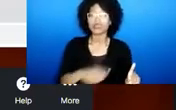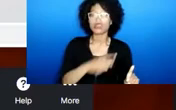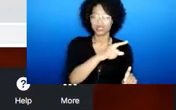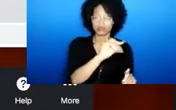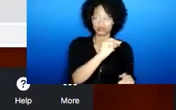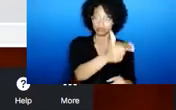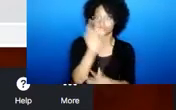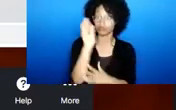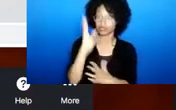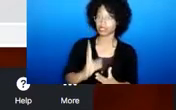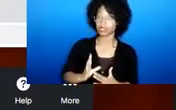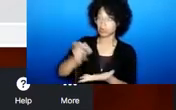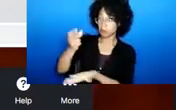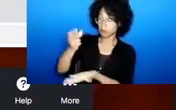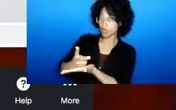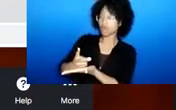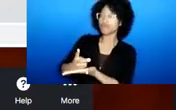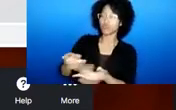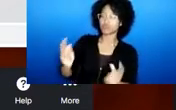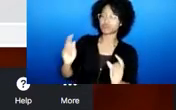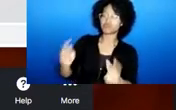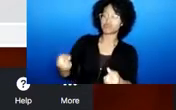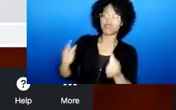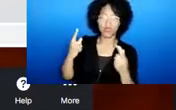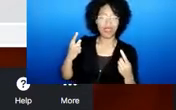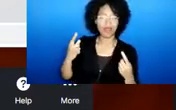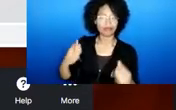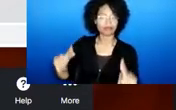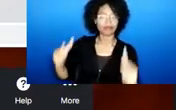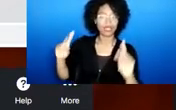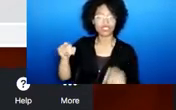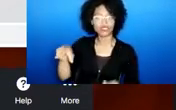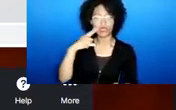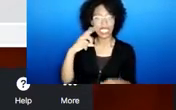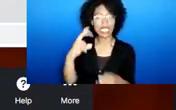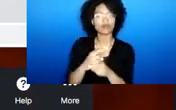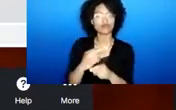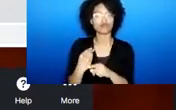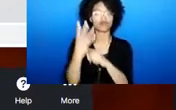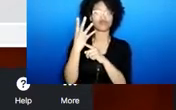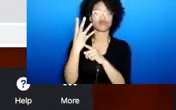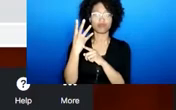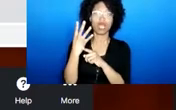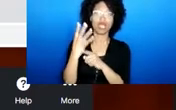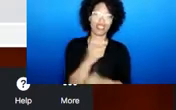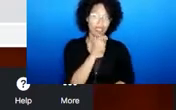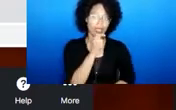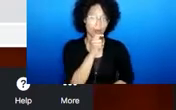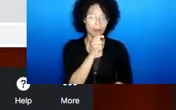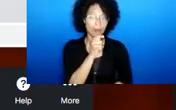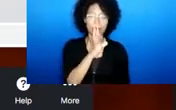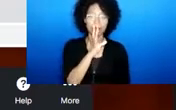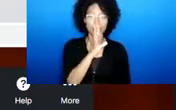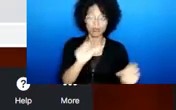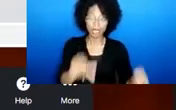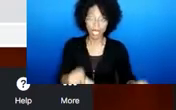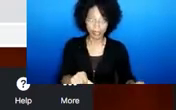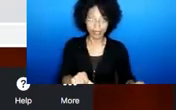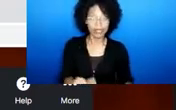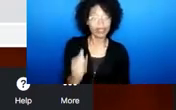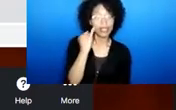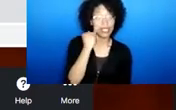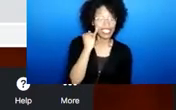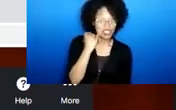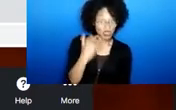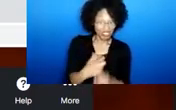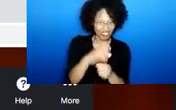your microphone. When you receive access to your microphone and camera, there will be additional icons that appear in the